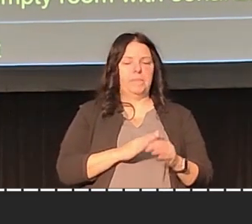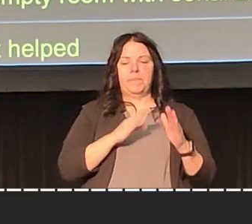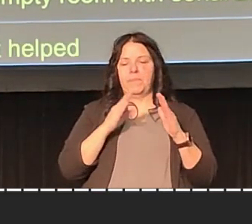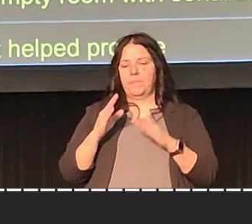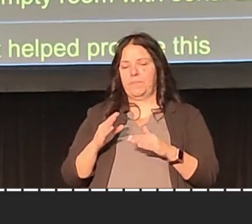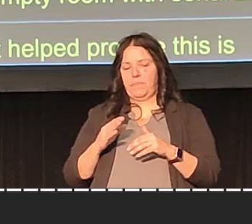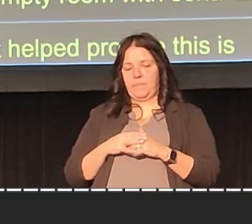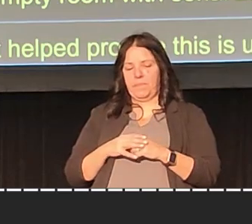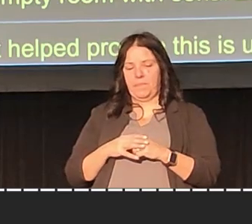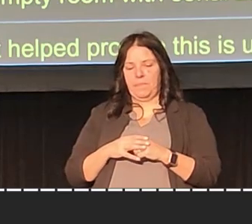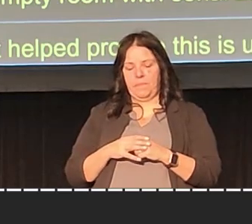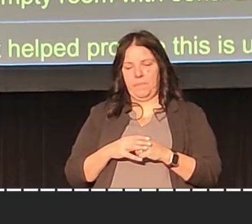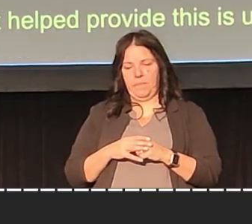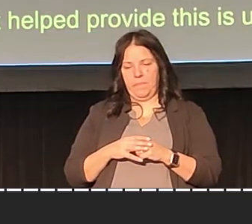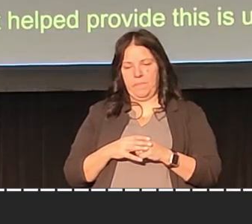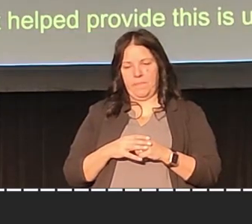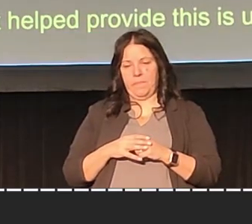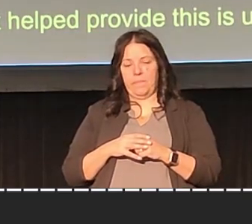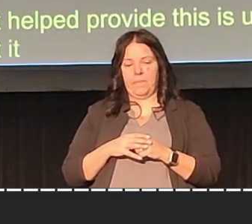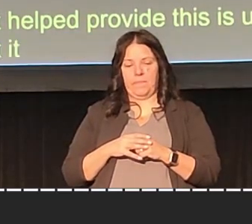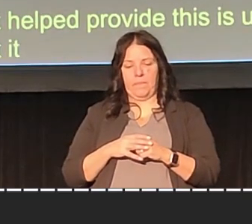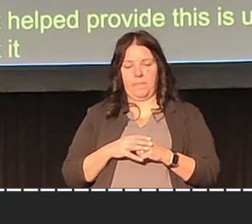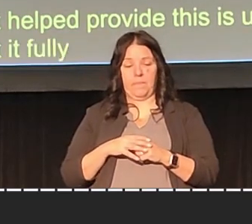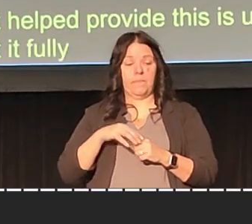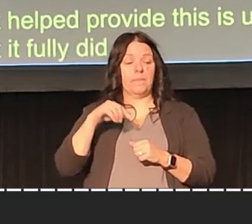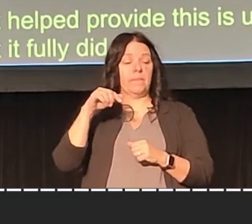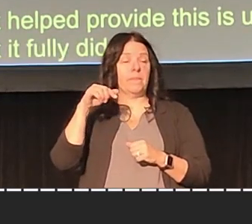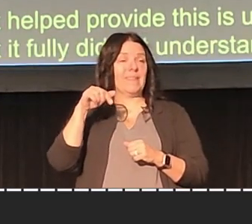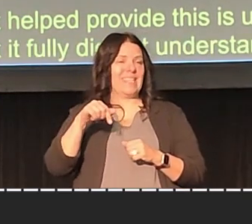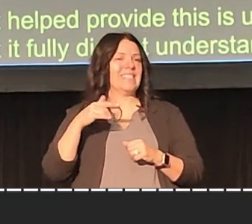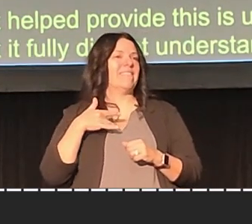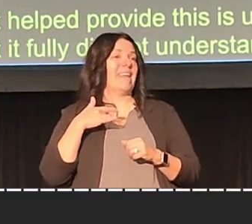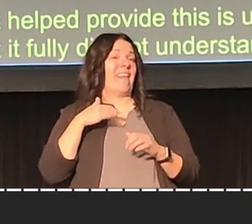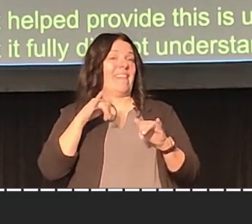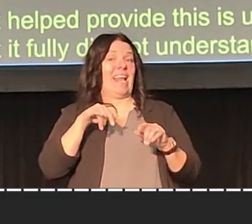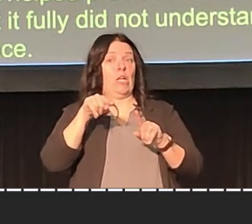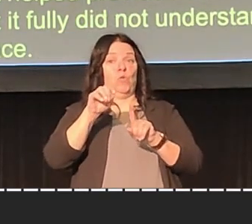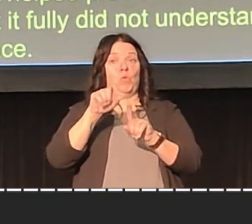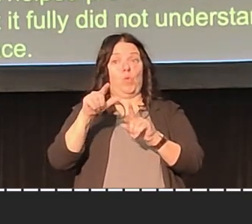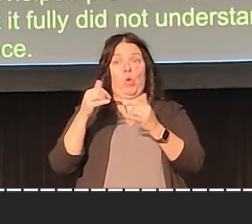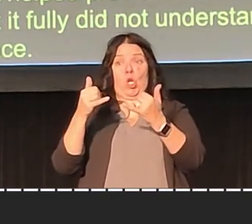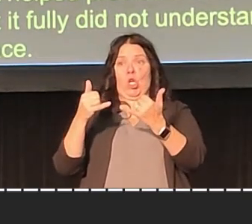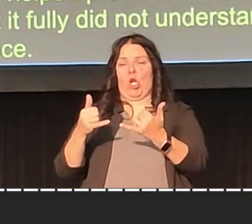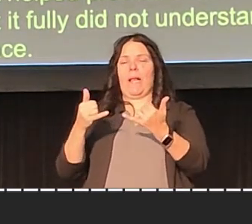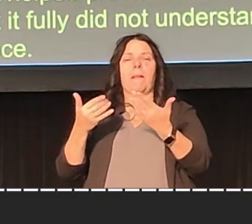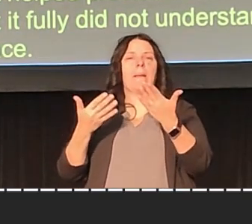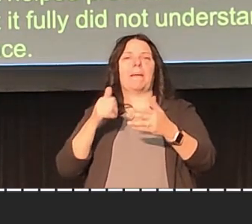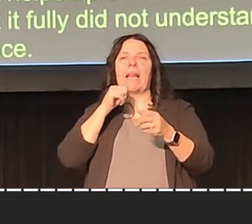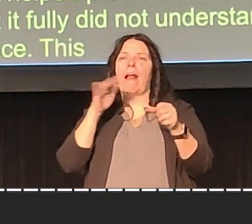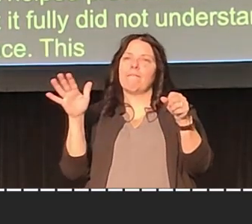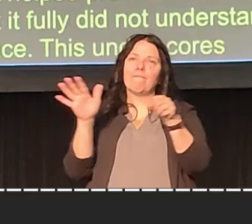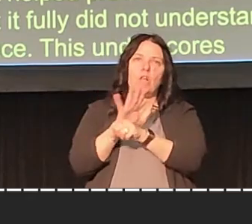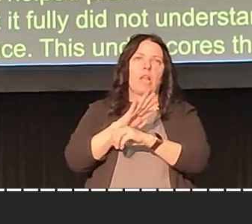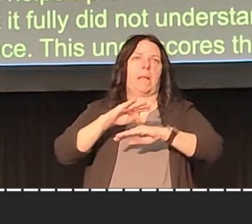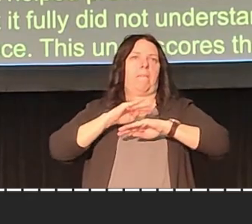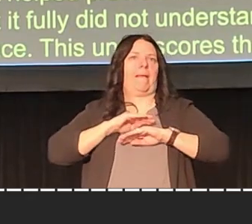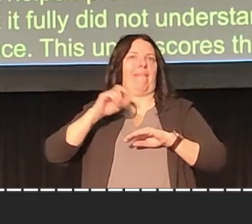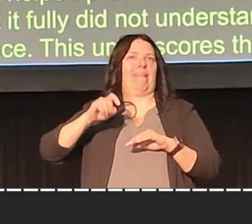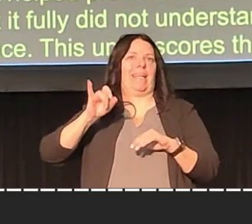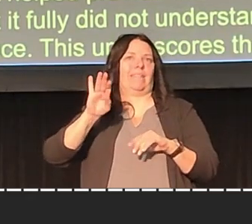This variability in user experience underscores that the tool in its current form may not fully meet the diverse needs of blind and low